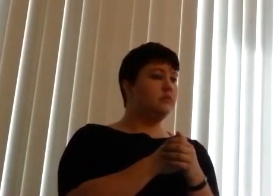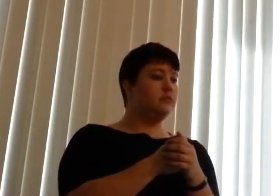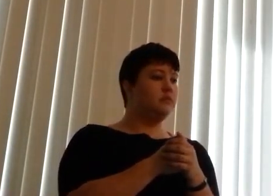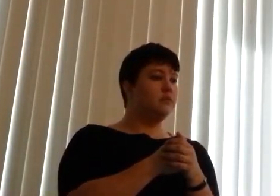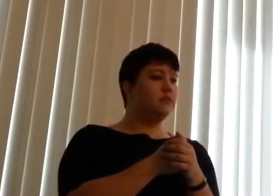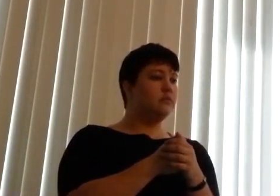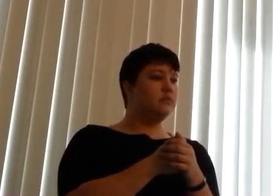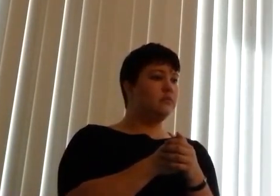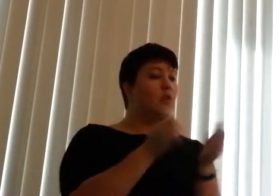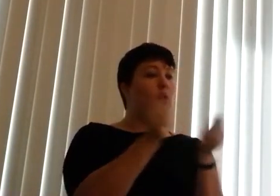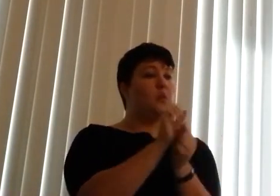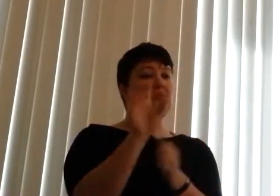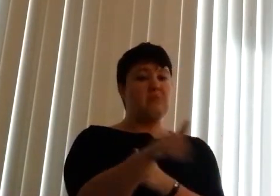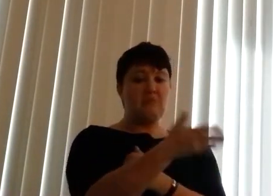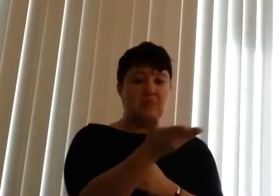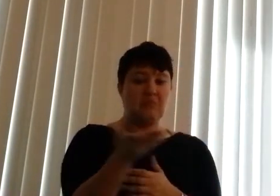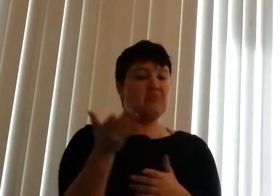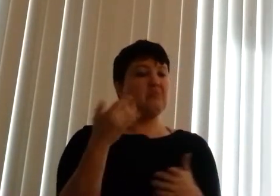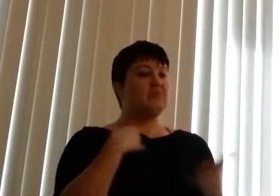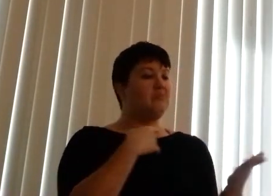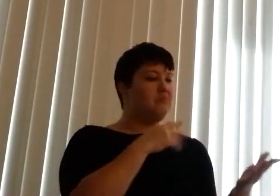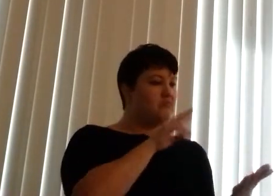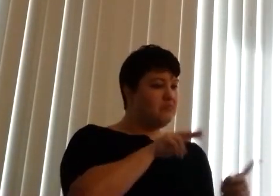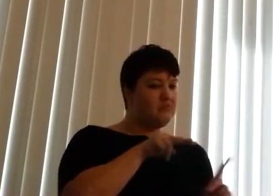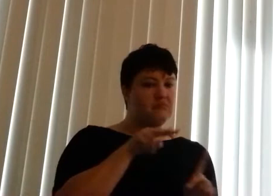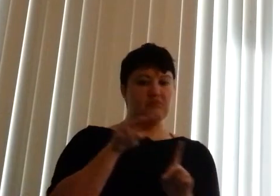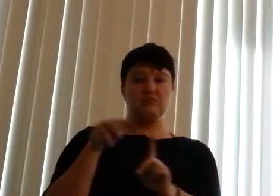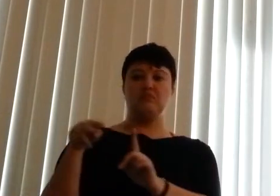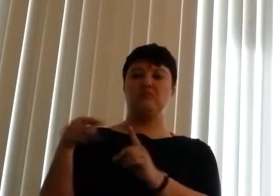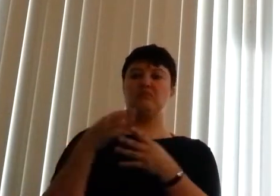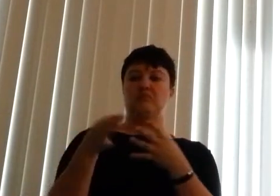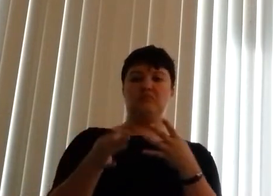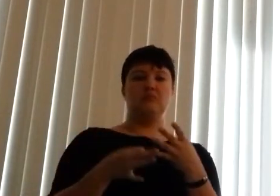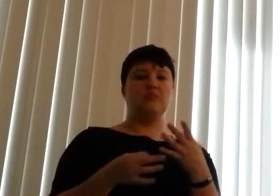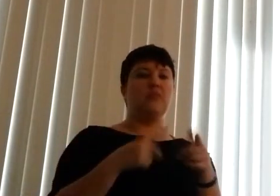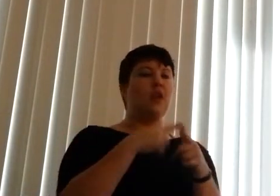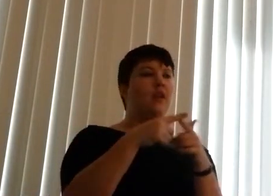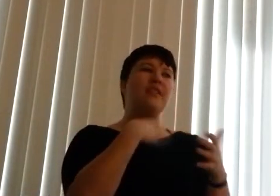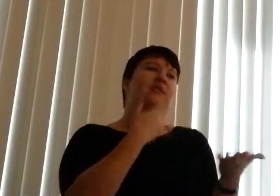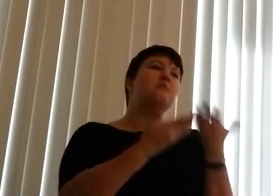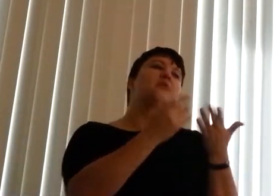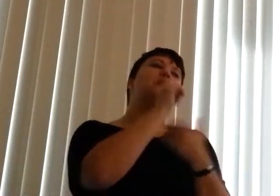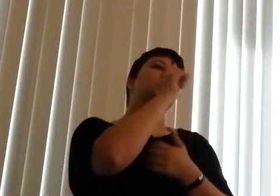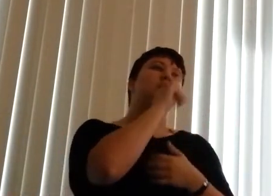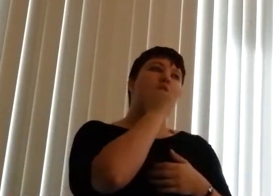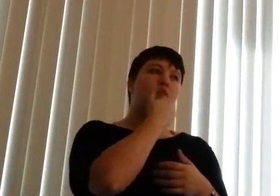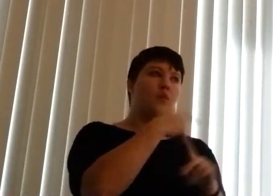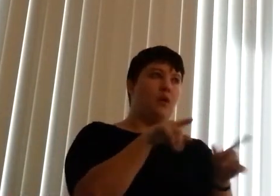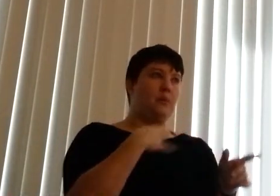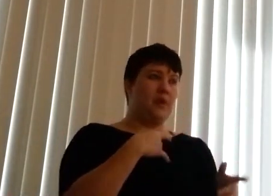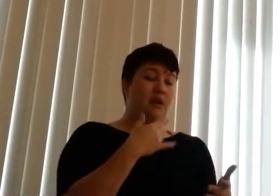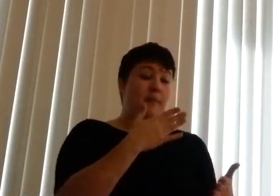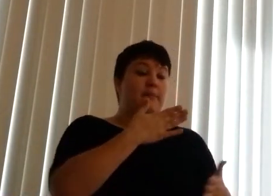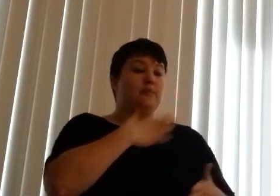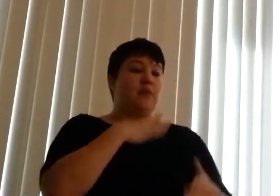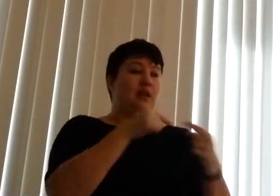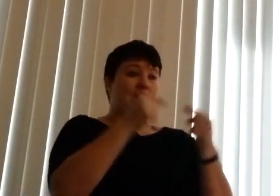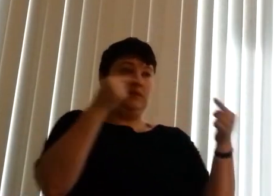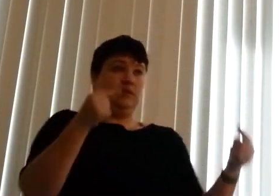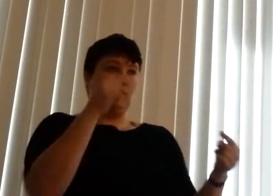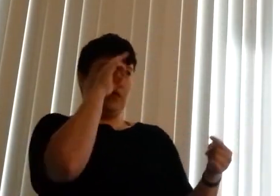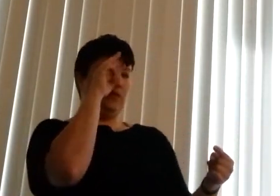things considered, not be wrong. This is one of the differences between my position and